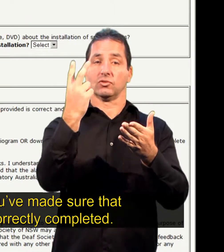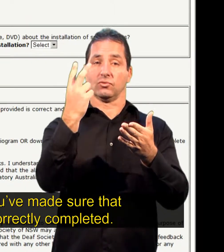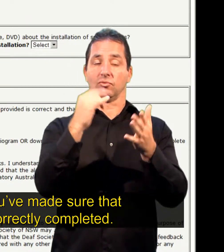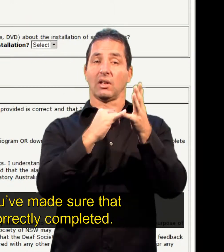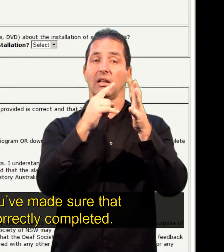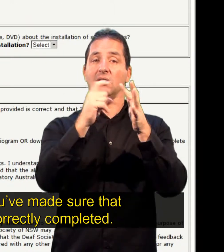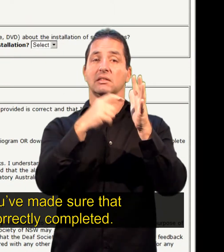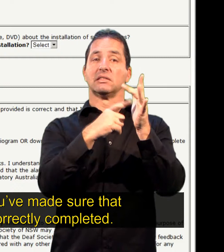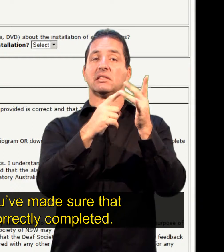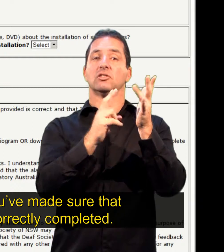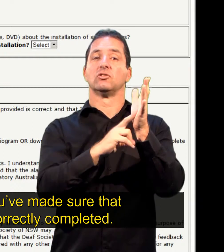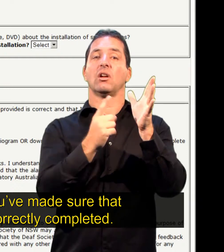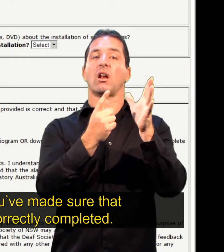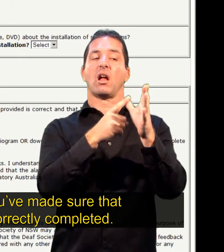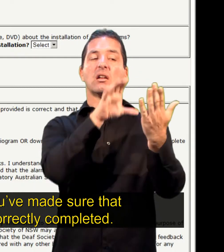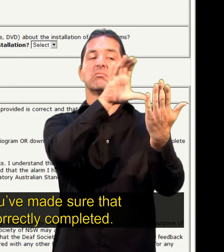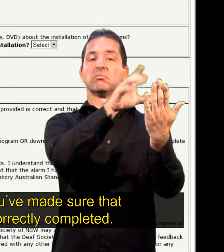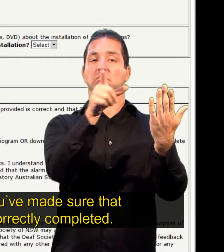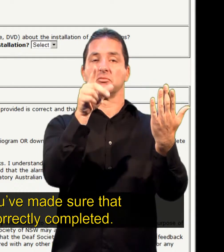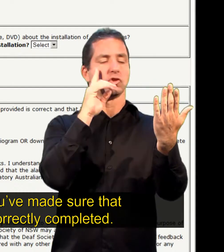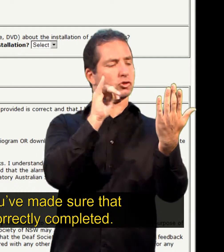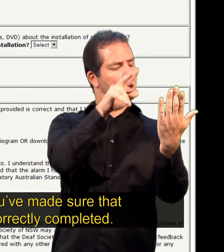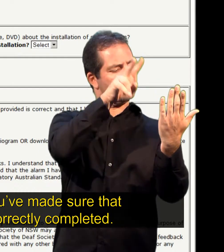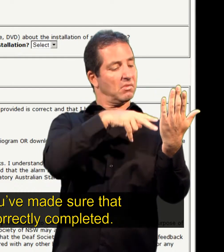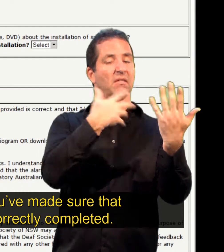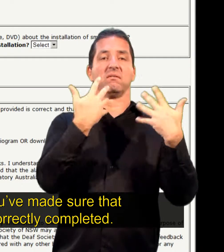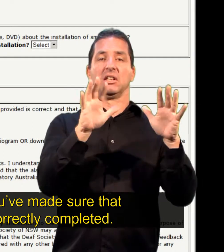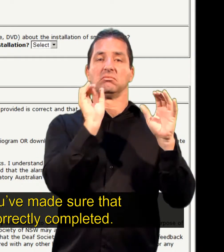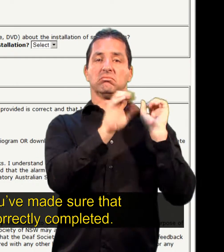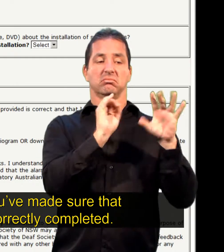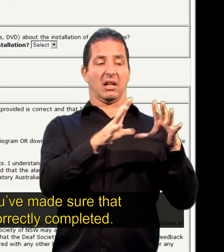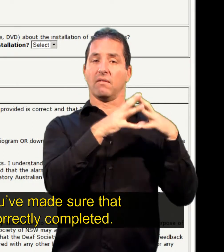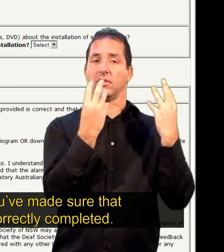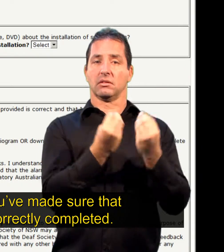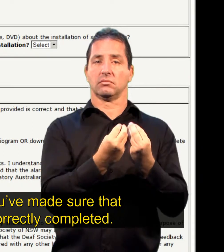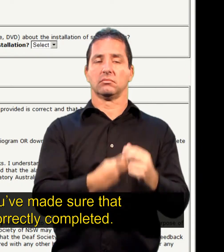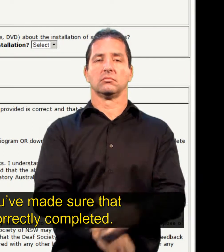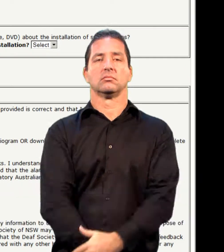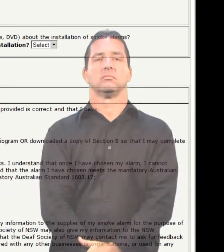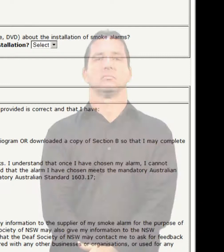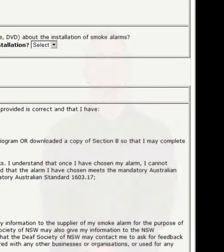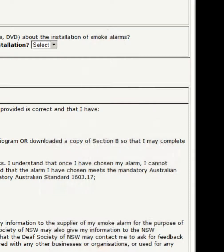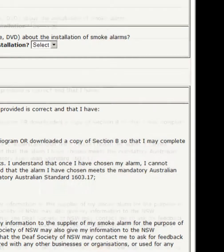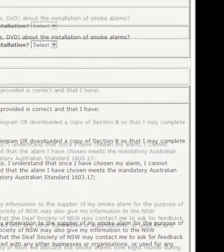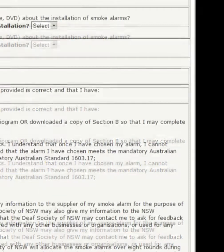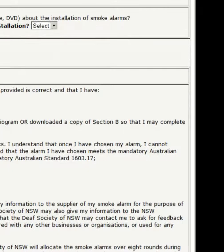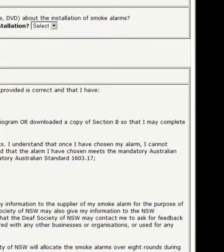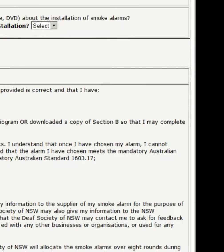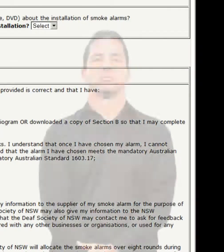2. Tick once you've made sure that Section A is correctly completed.